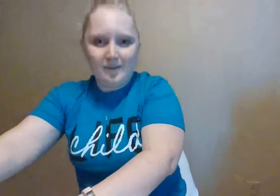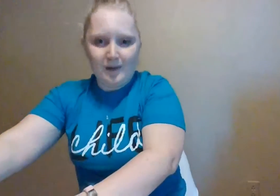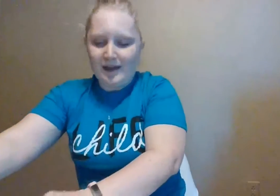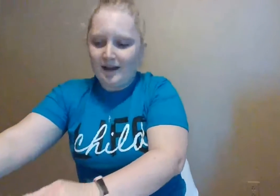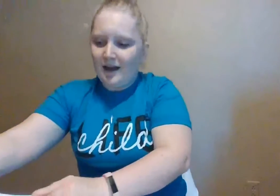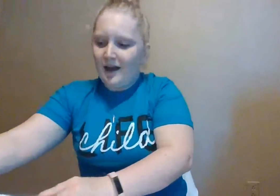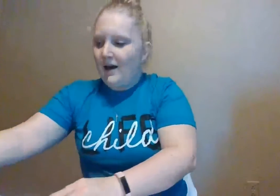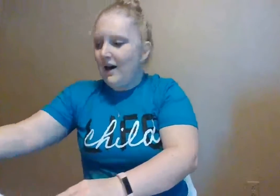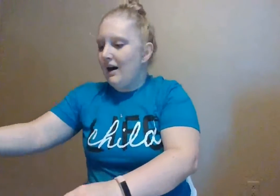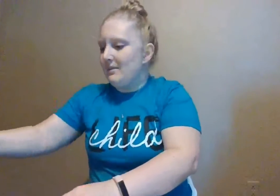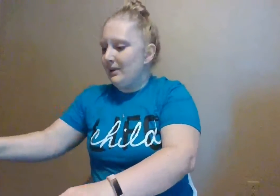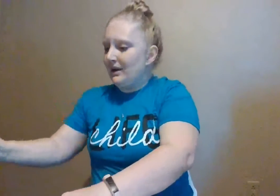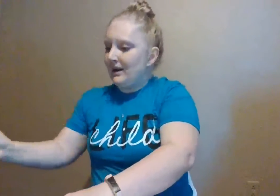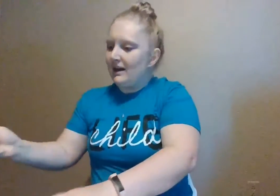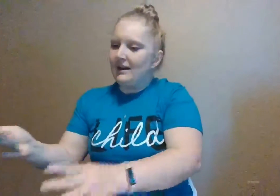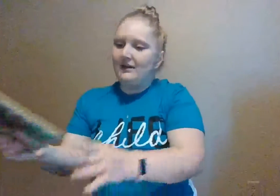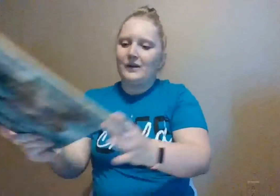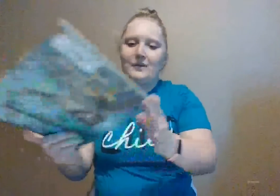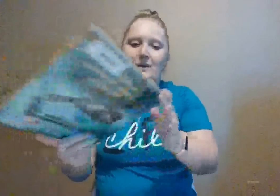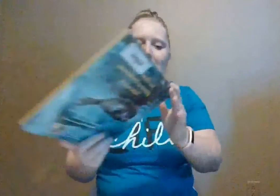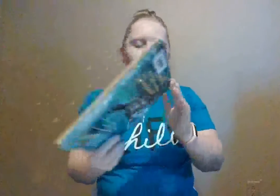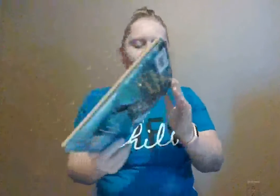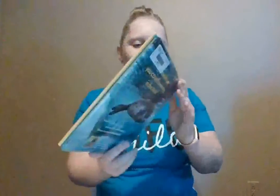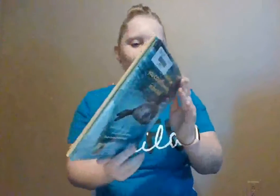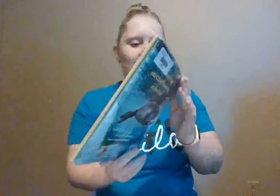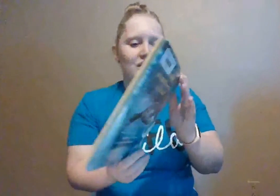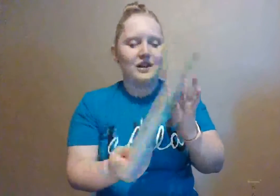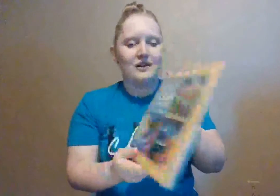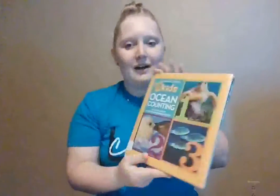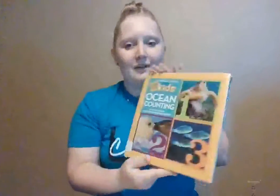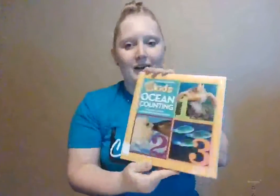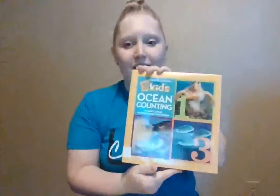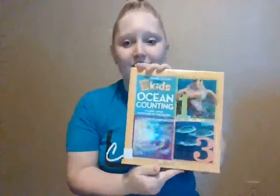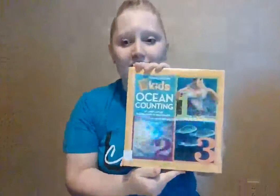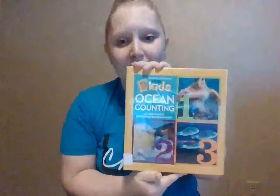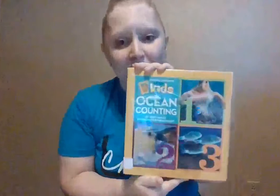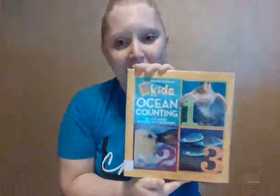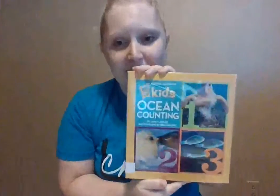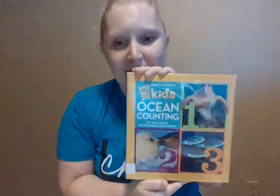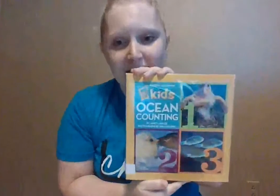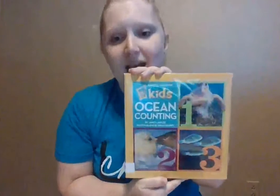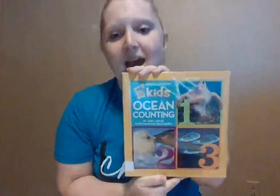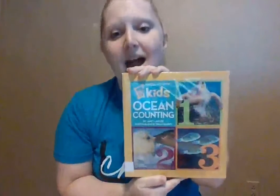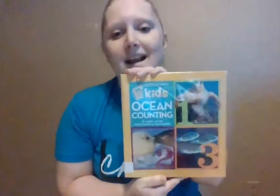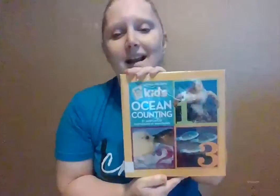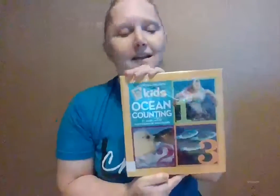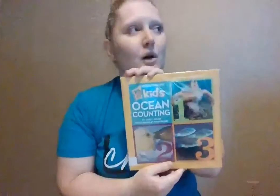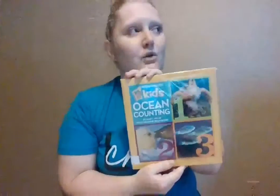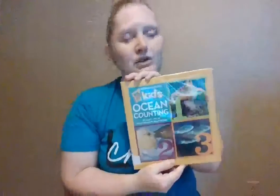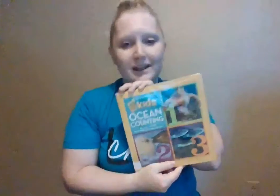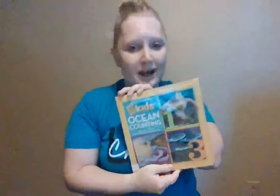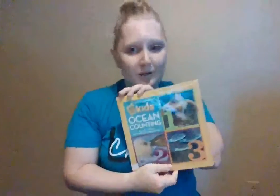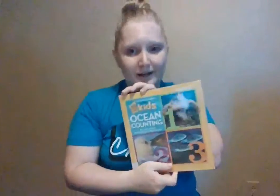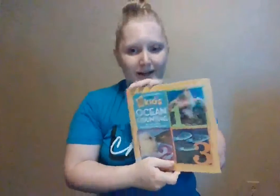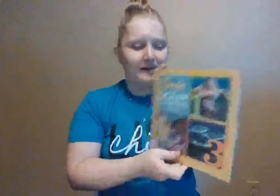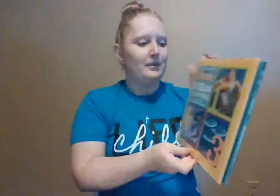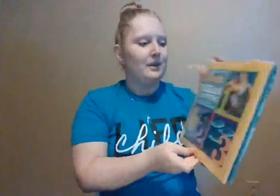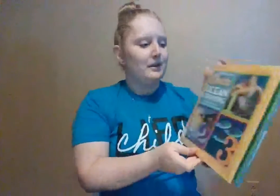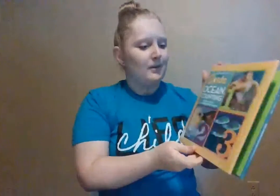week, our book is from National Geographic Little Kids, and it is Ocean Counting. So we're going